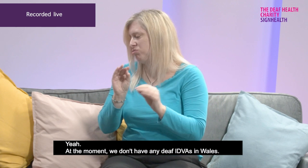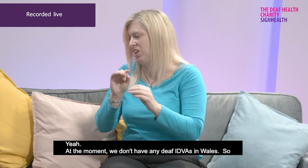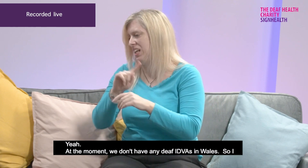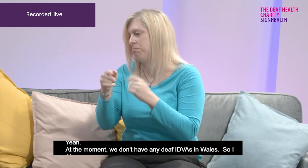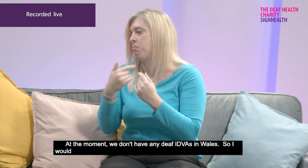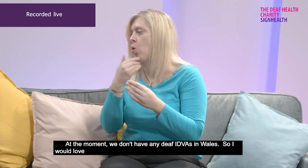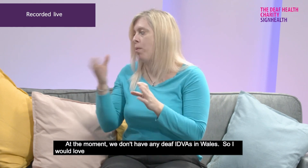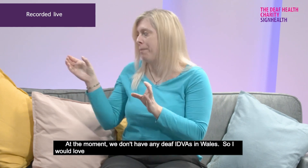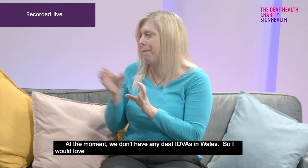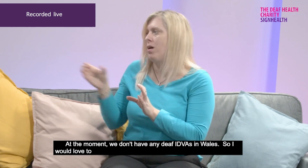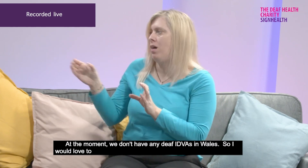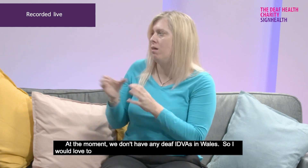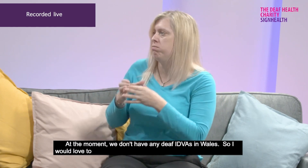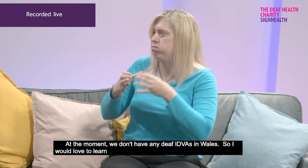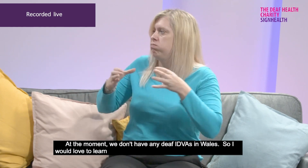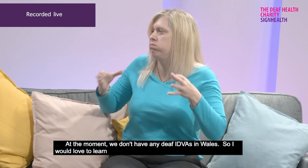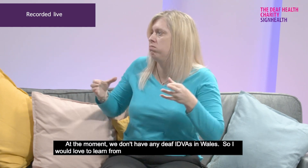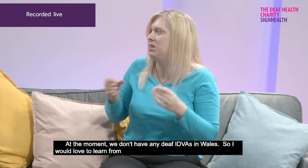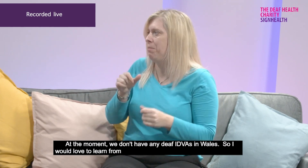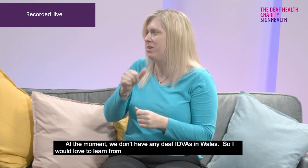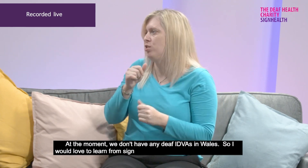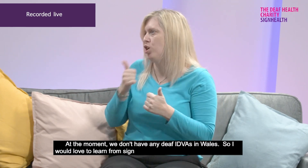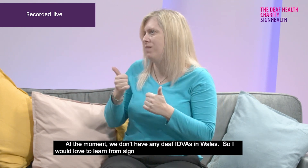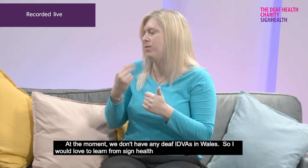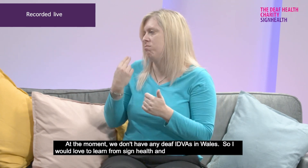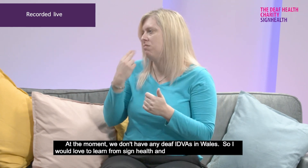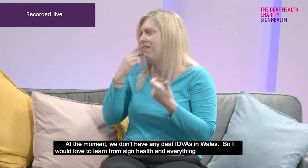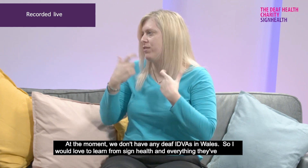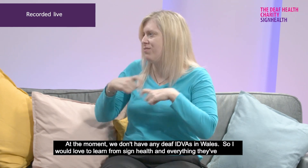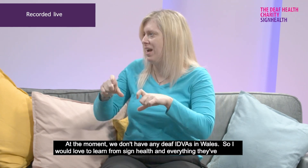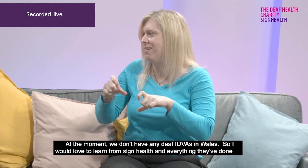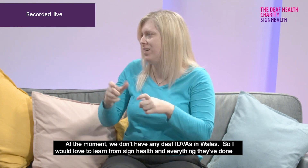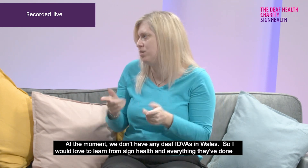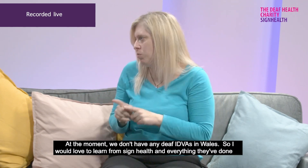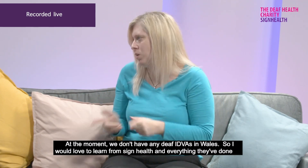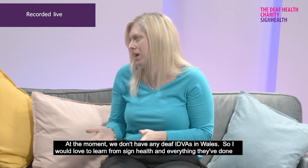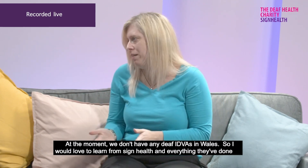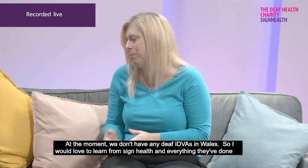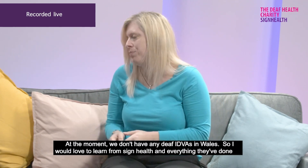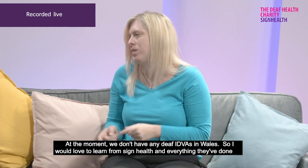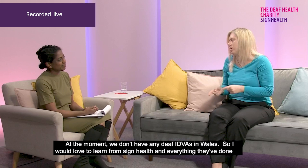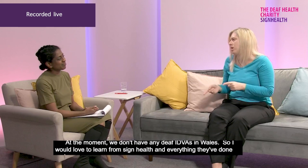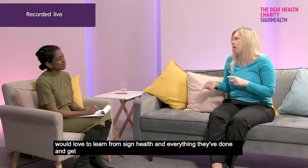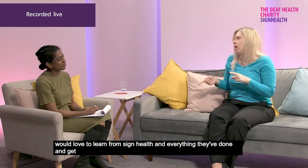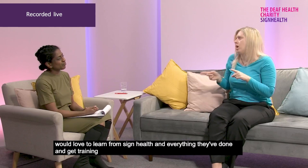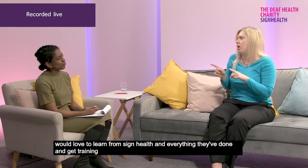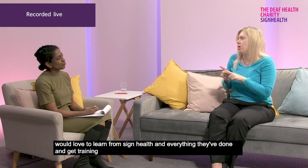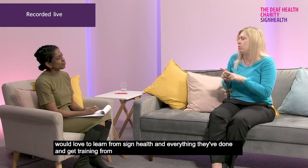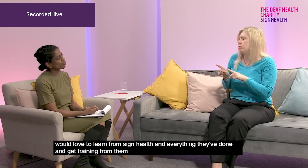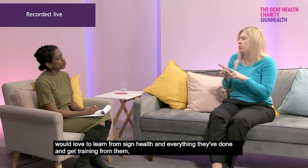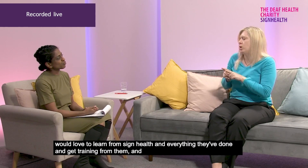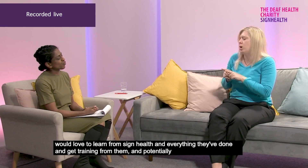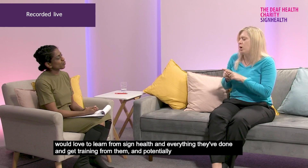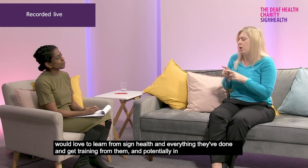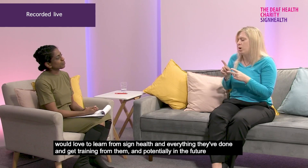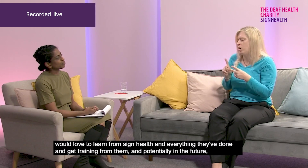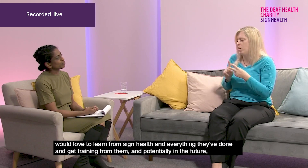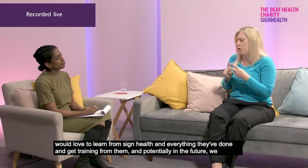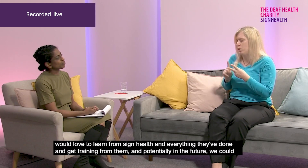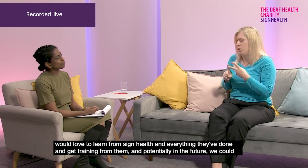learn from SignHealth and everything they've done and get training from them, and potentially in the future we could expand and get